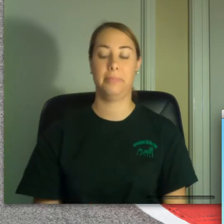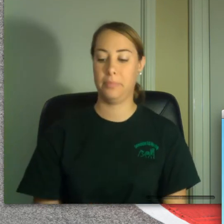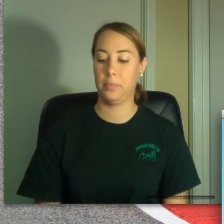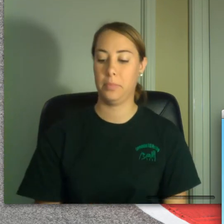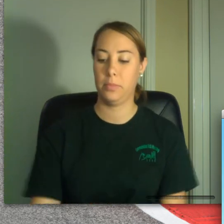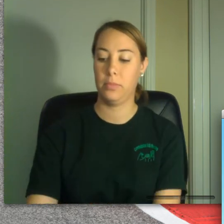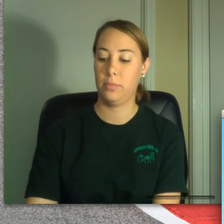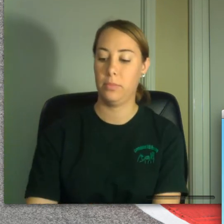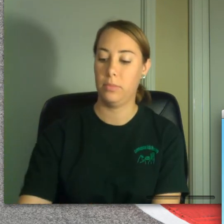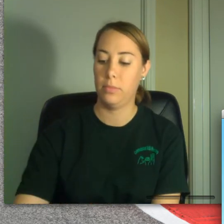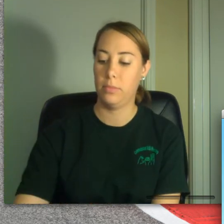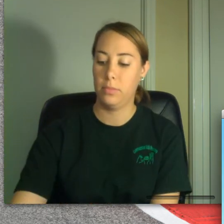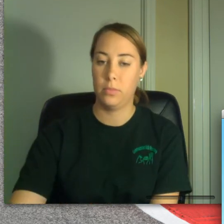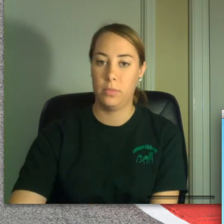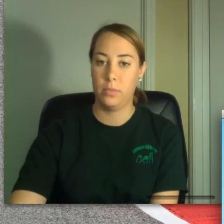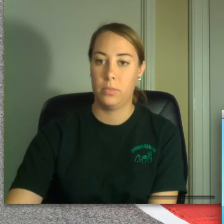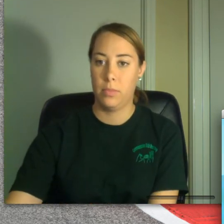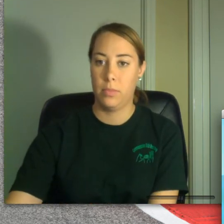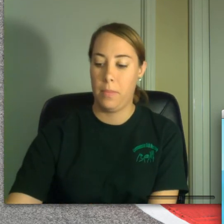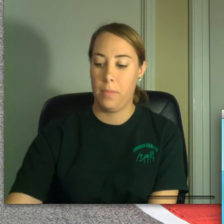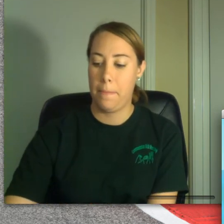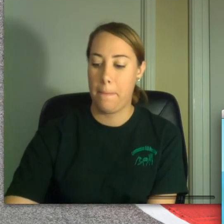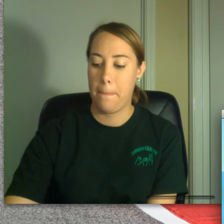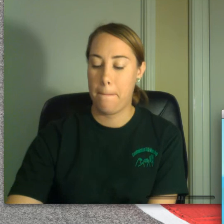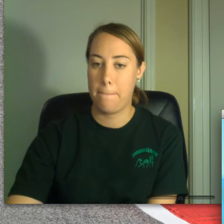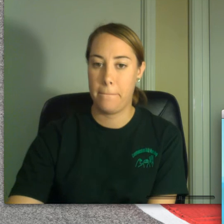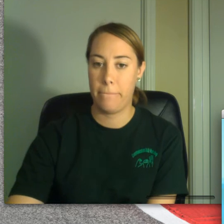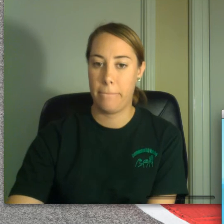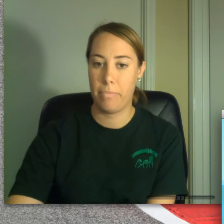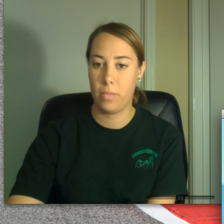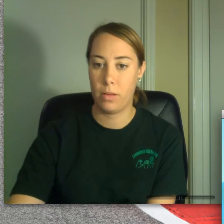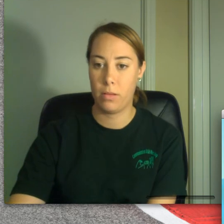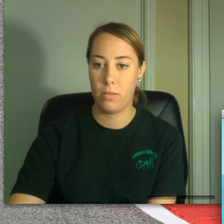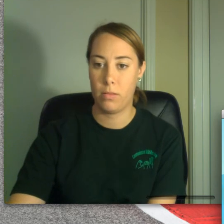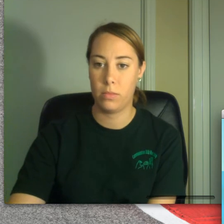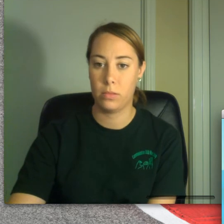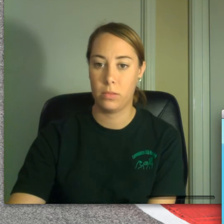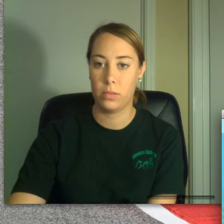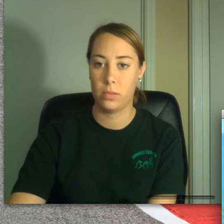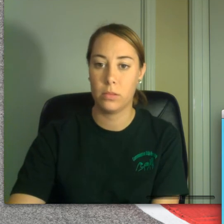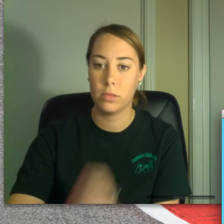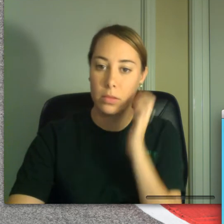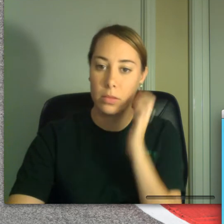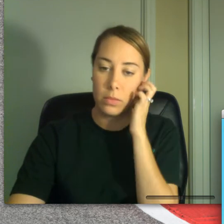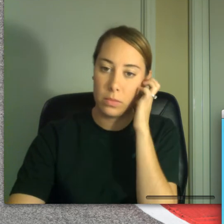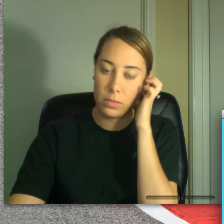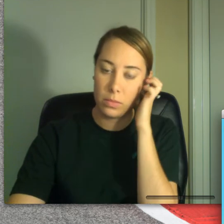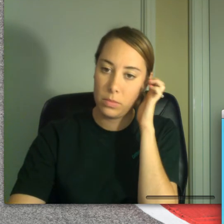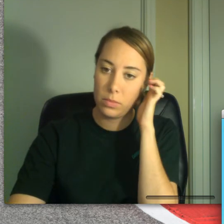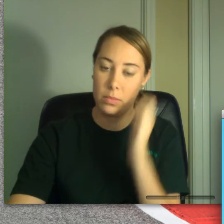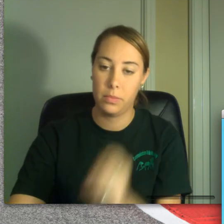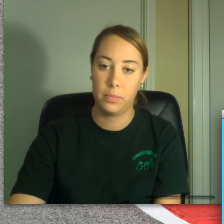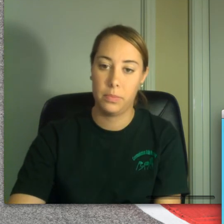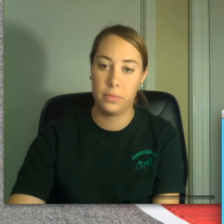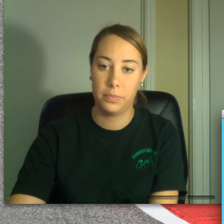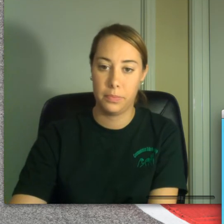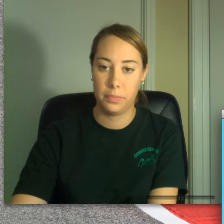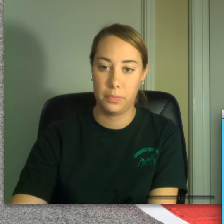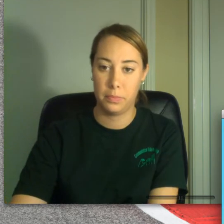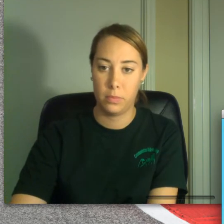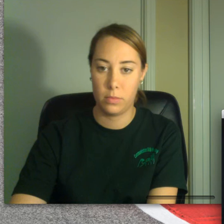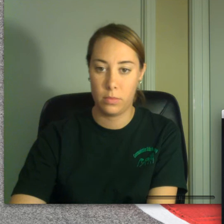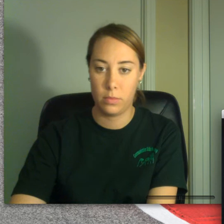is because energy from the sun is absorbed by the water layers, and only some amount of energy